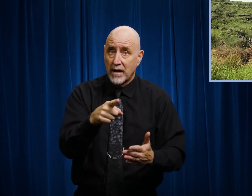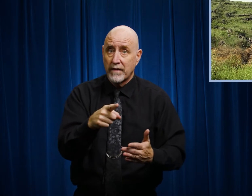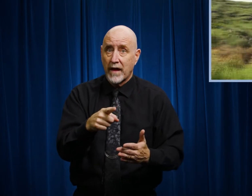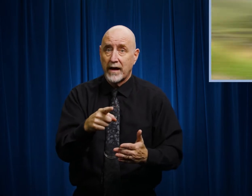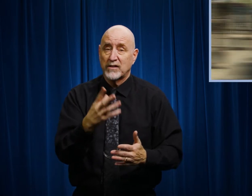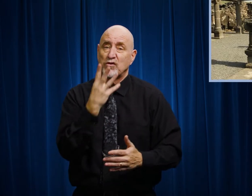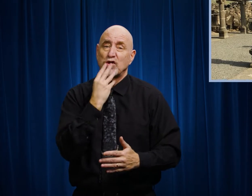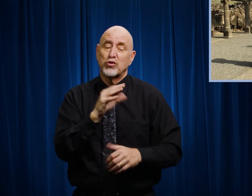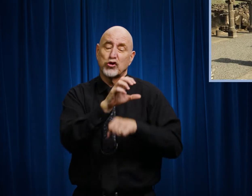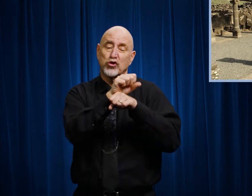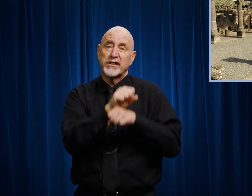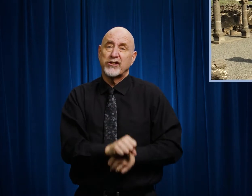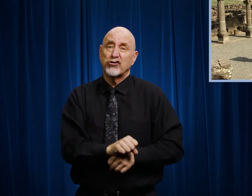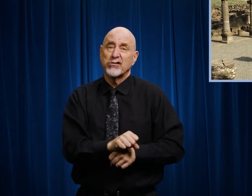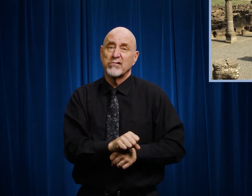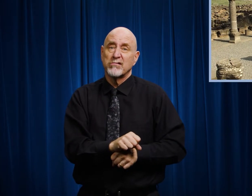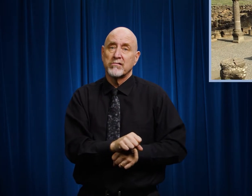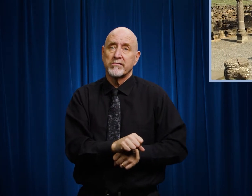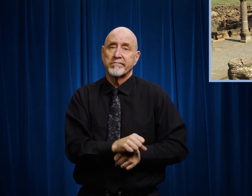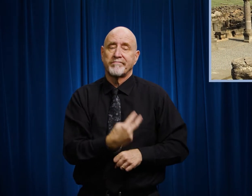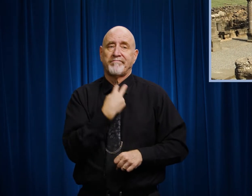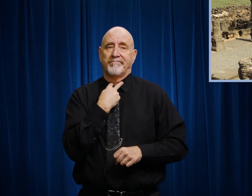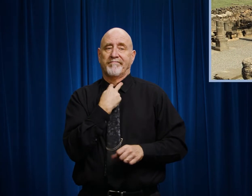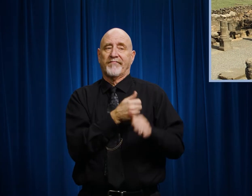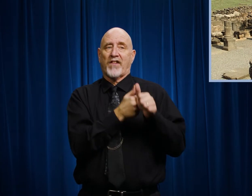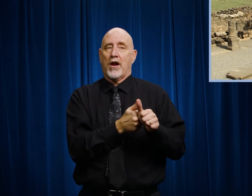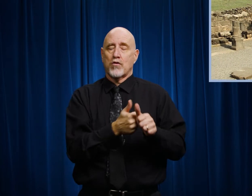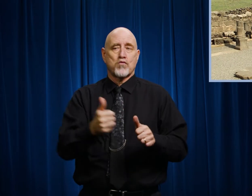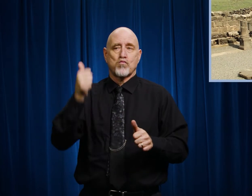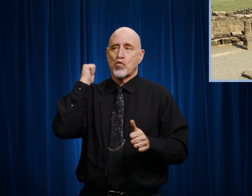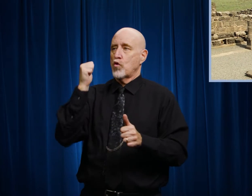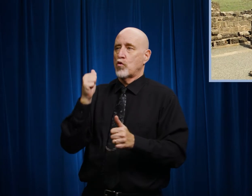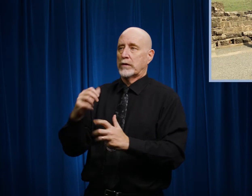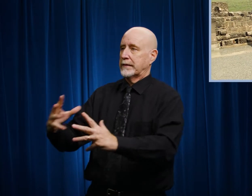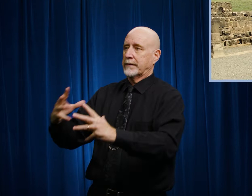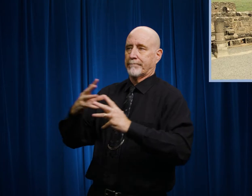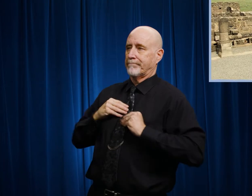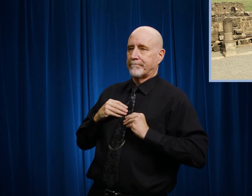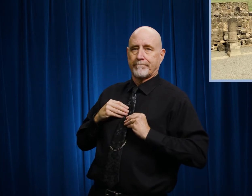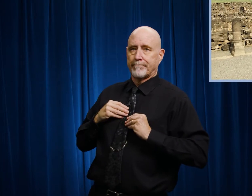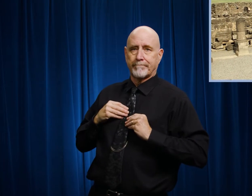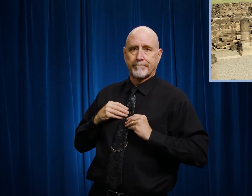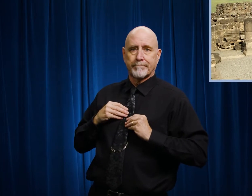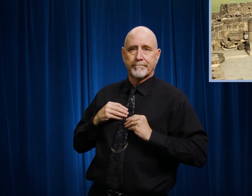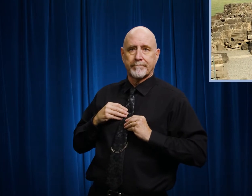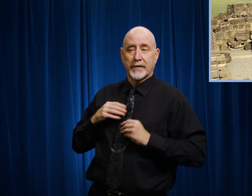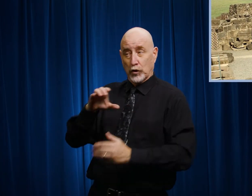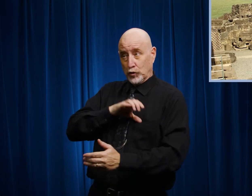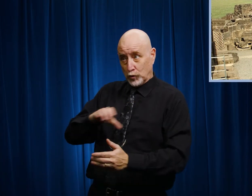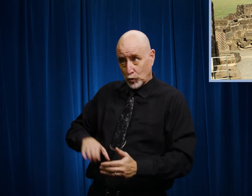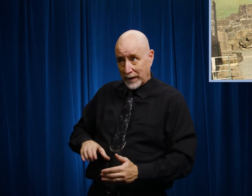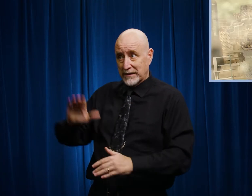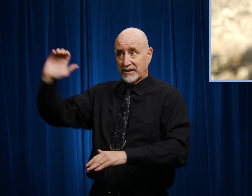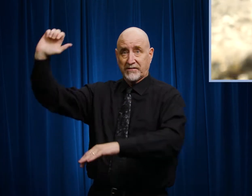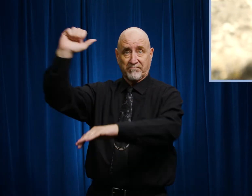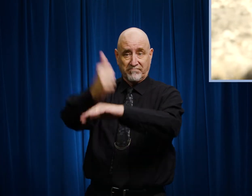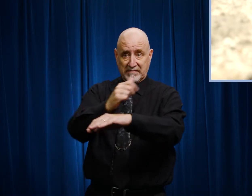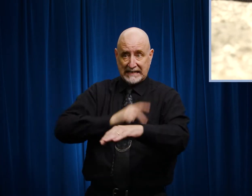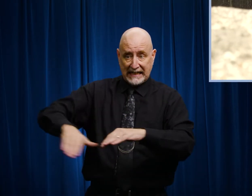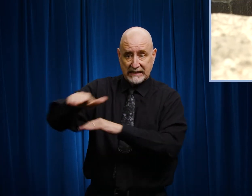were enslaved to Jewish traditionalism and willingly rejected the real essence of a messianic kingdom